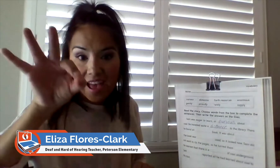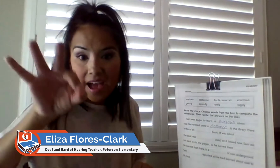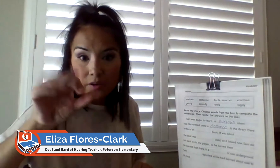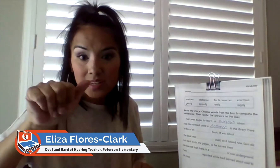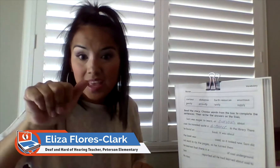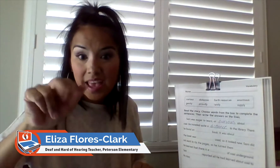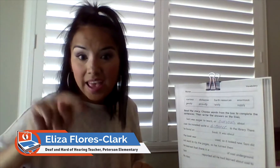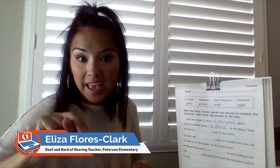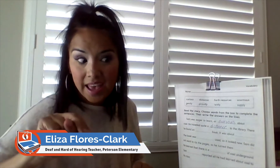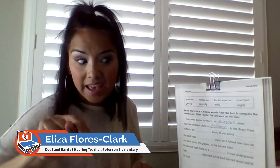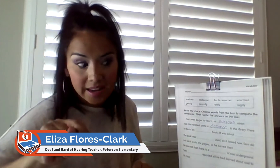found an